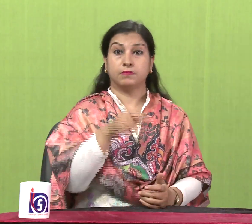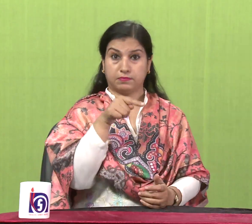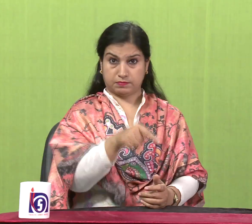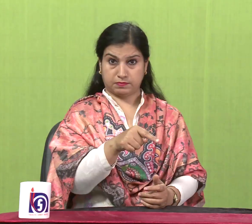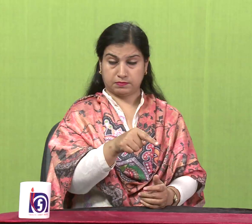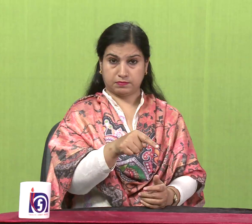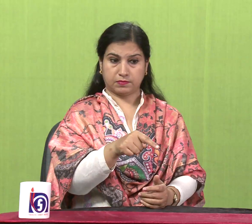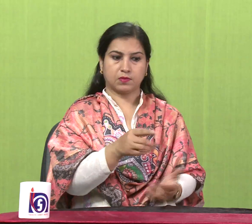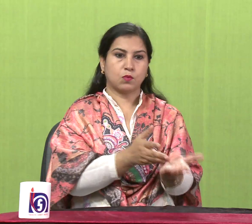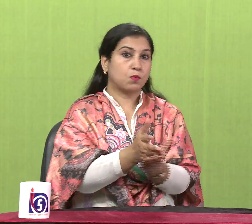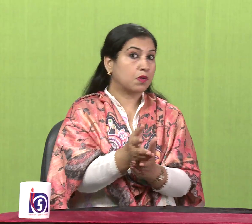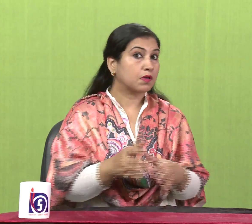In this process,